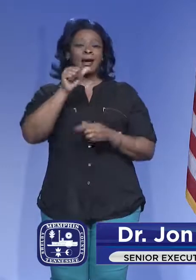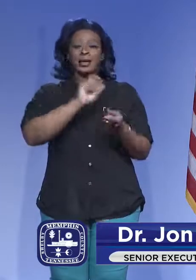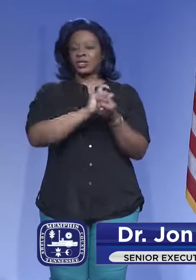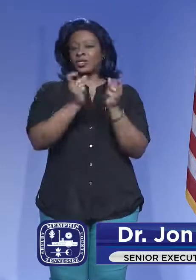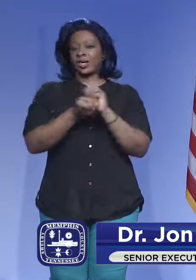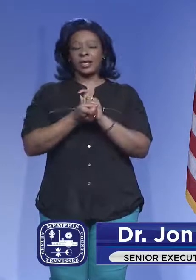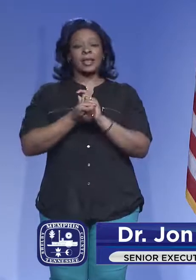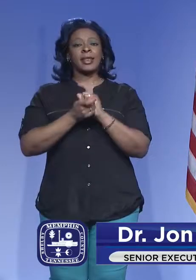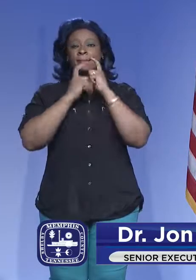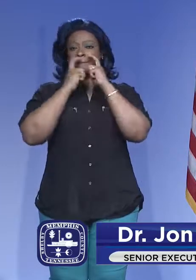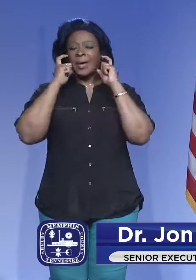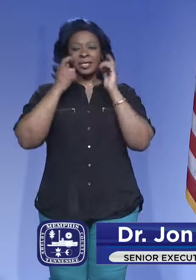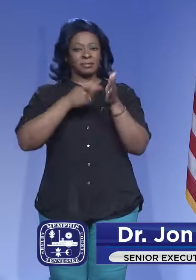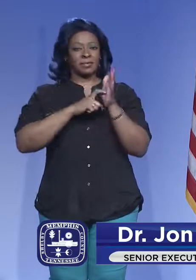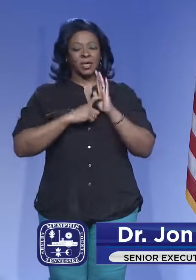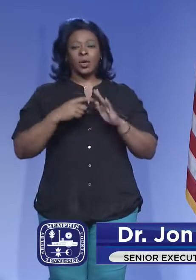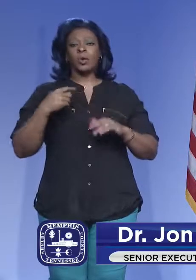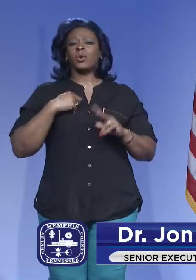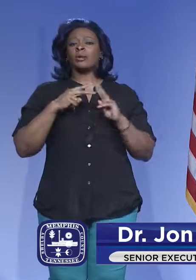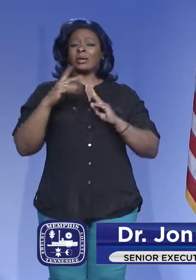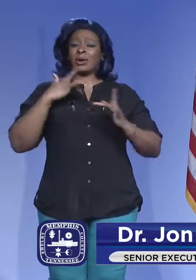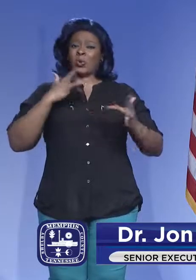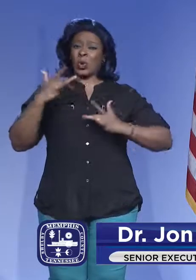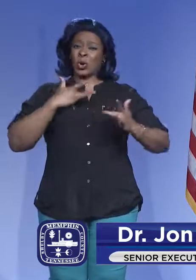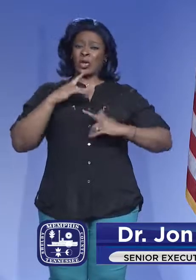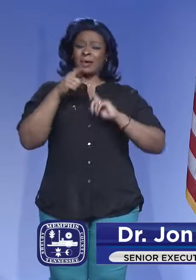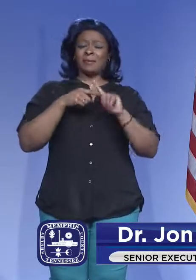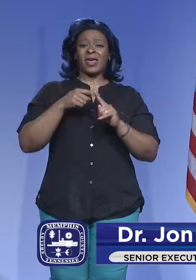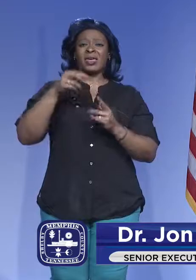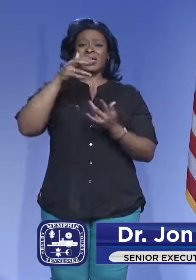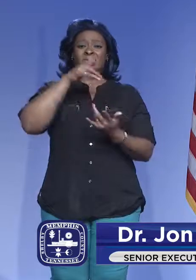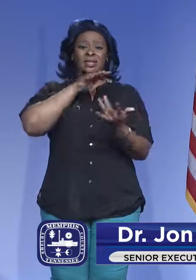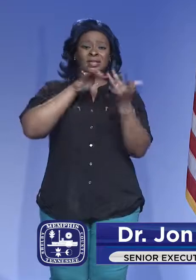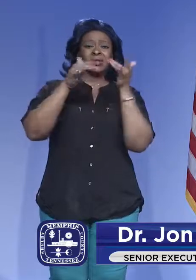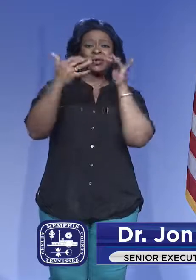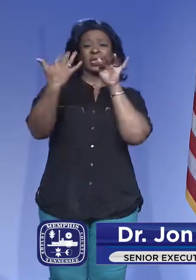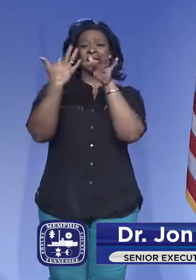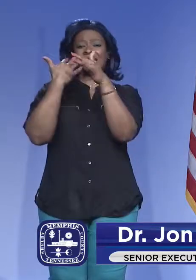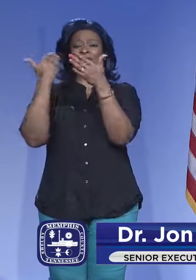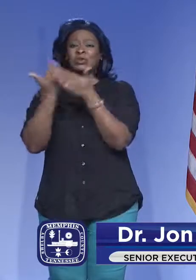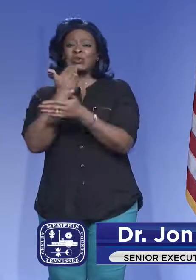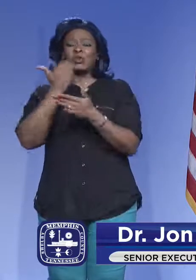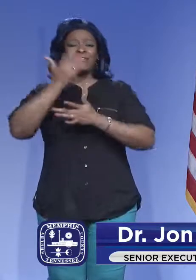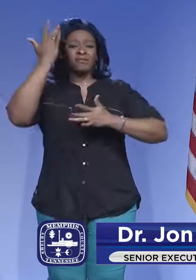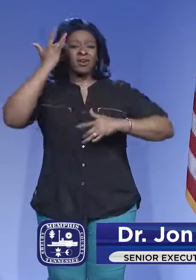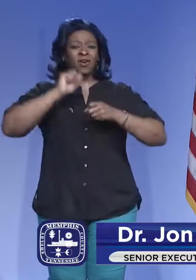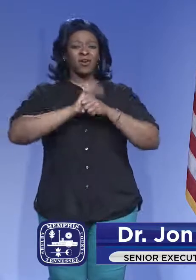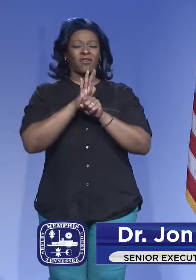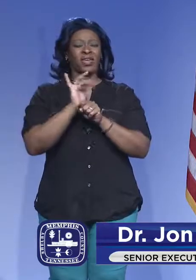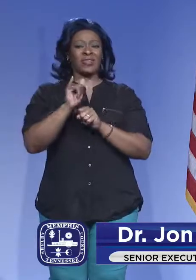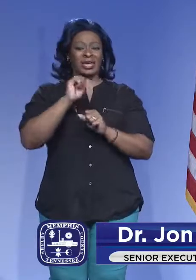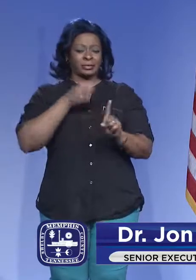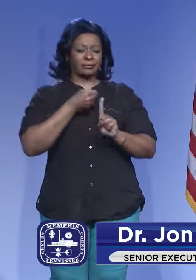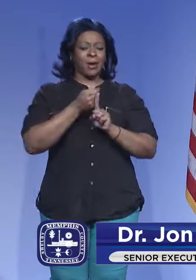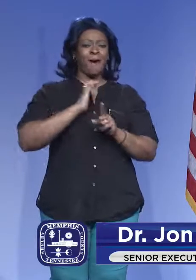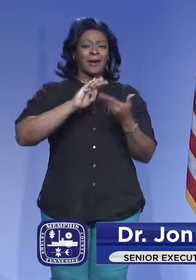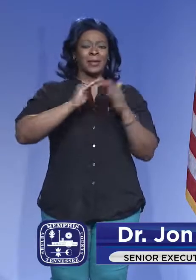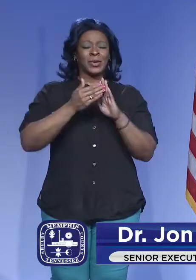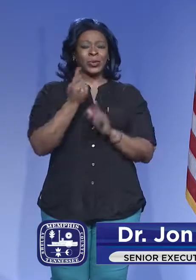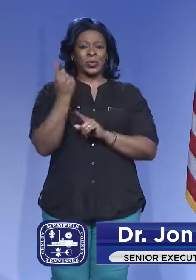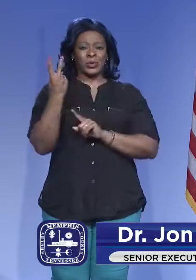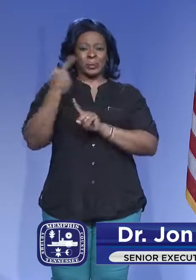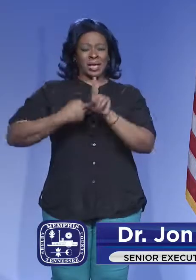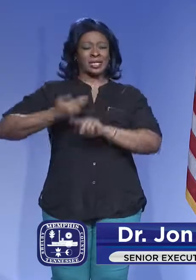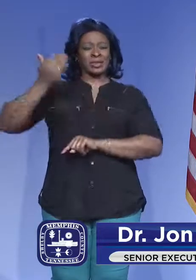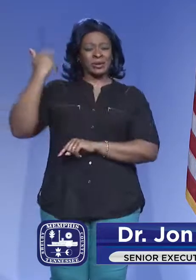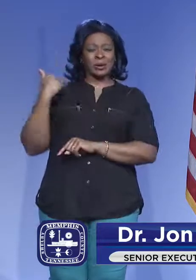the mask mandate. We've been very worried about the circulation of variants of COVID-19 that had come into the community a couple of months